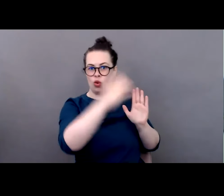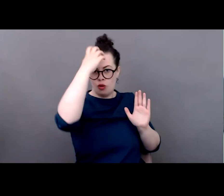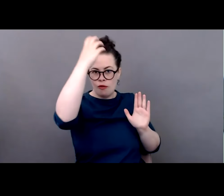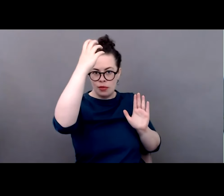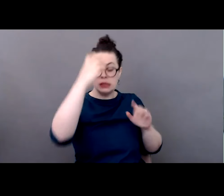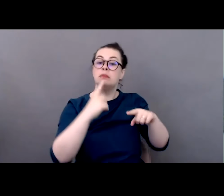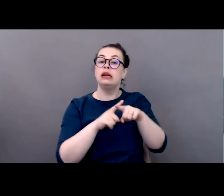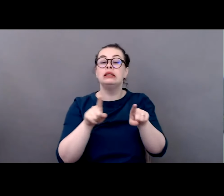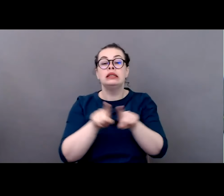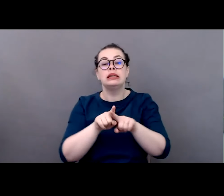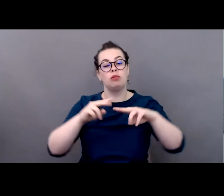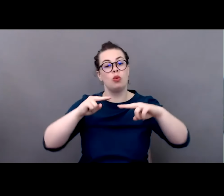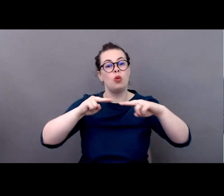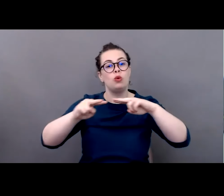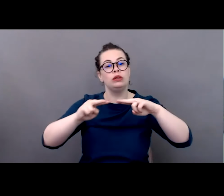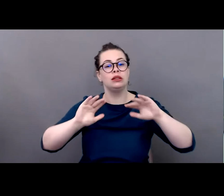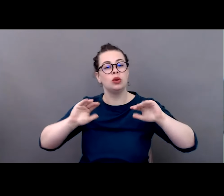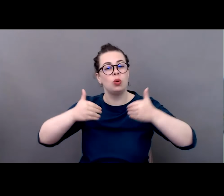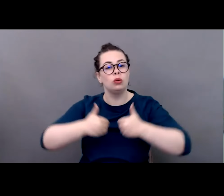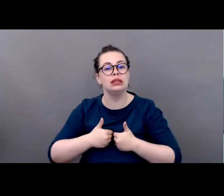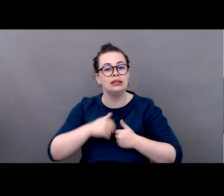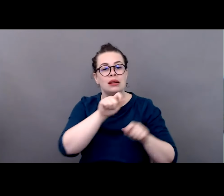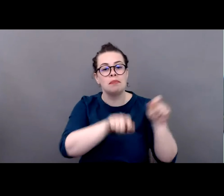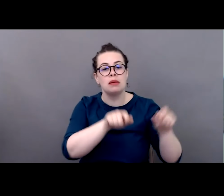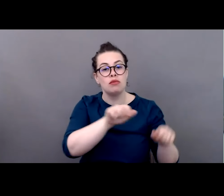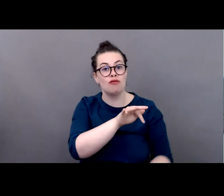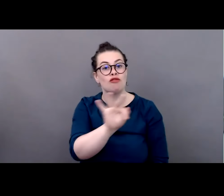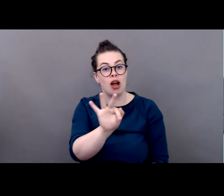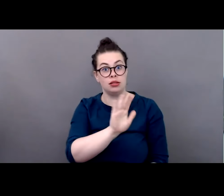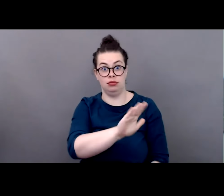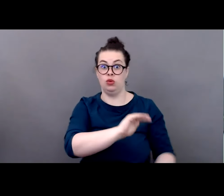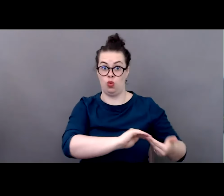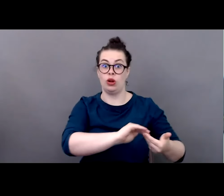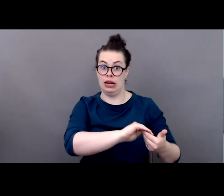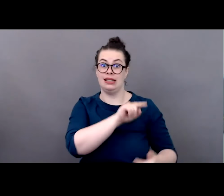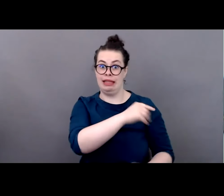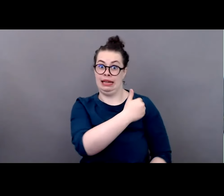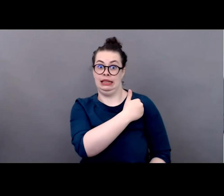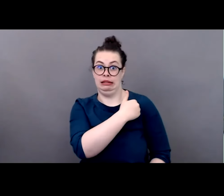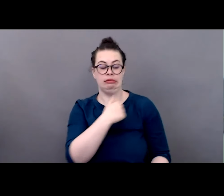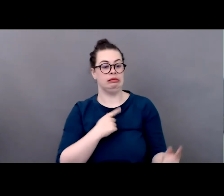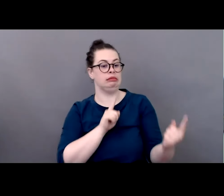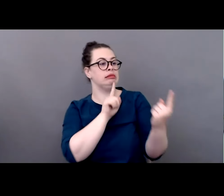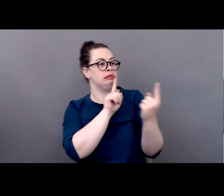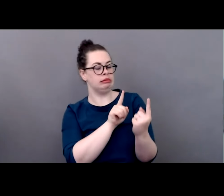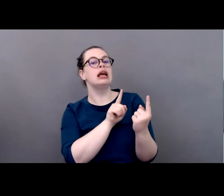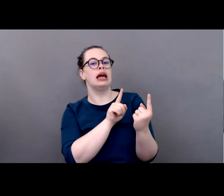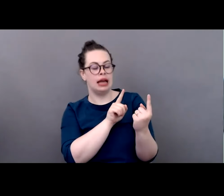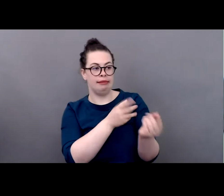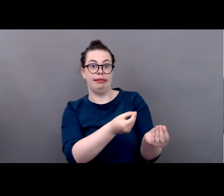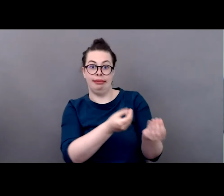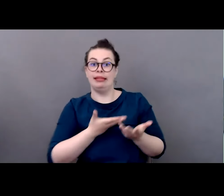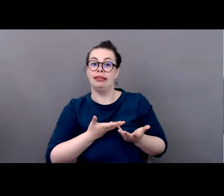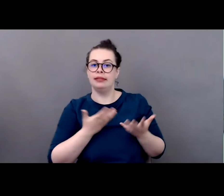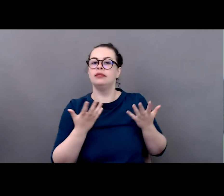autistic persons in France, with whom I am in contact now, and who provide me with and already have provided